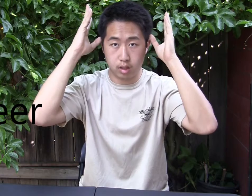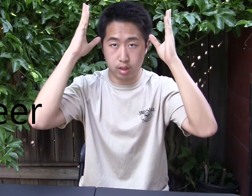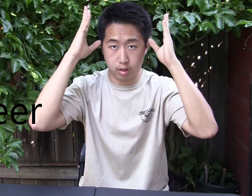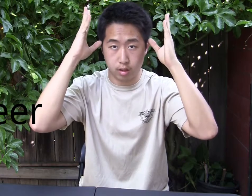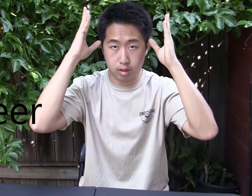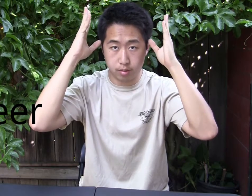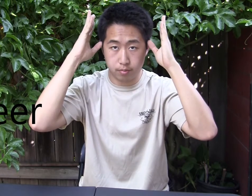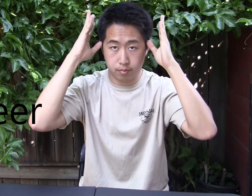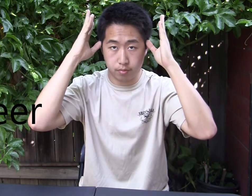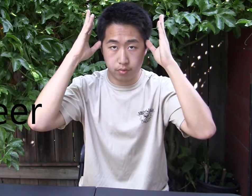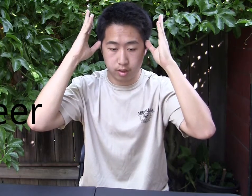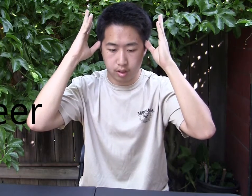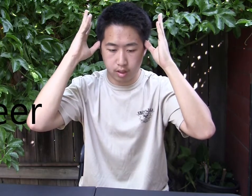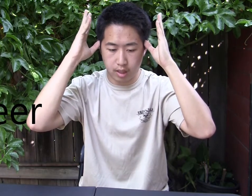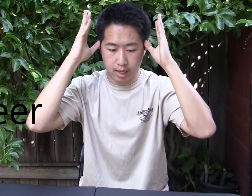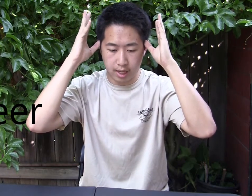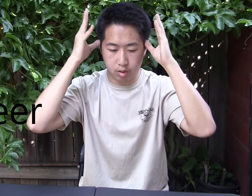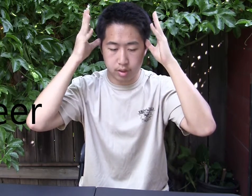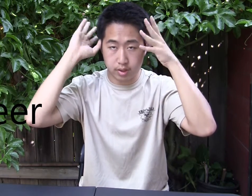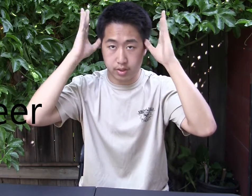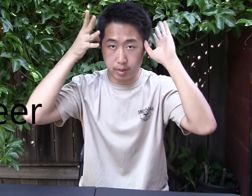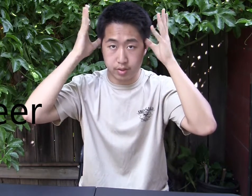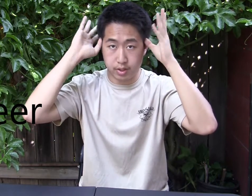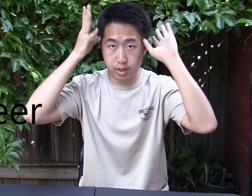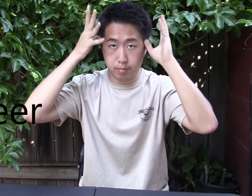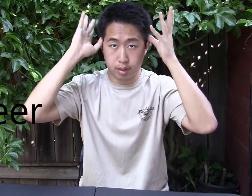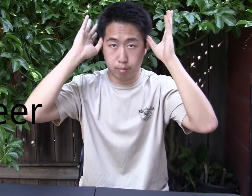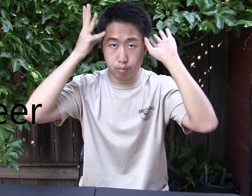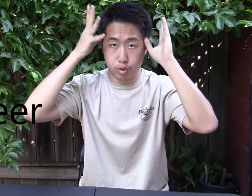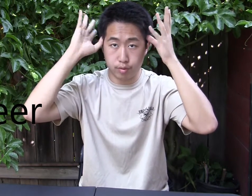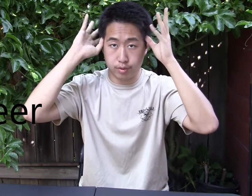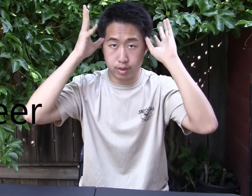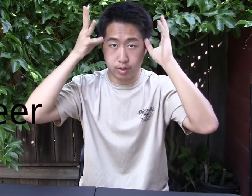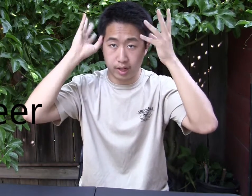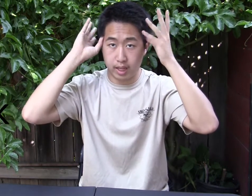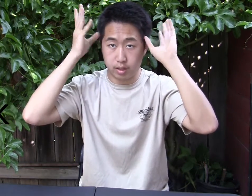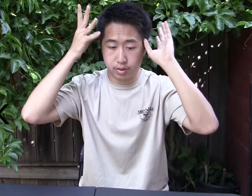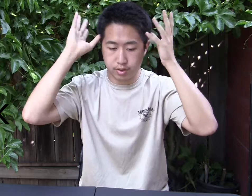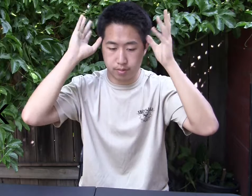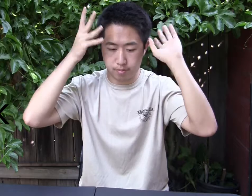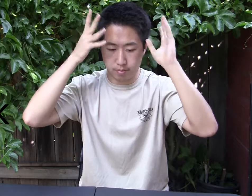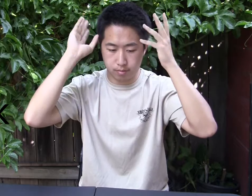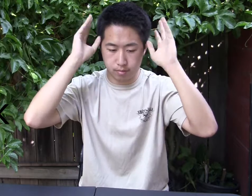Deer. Elk, same as deer, but move your antlers.